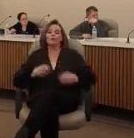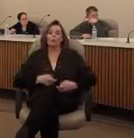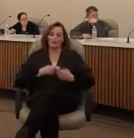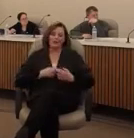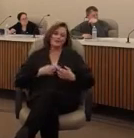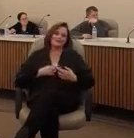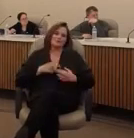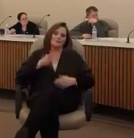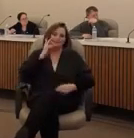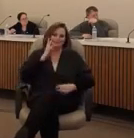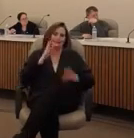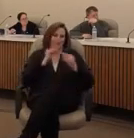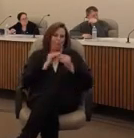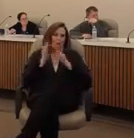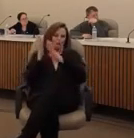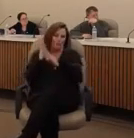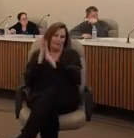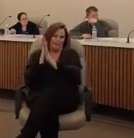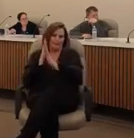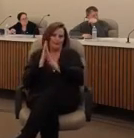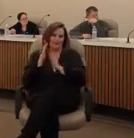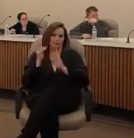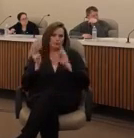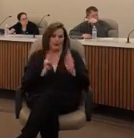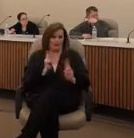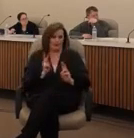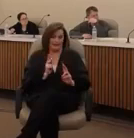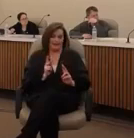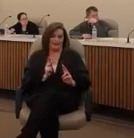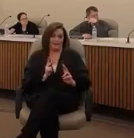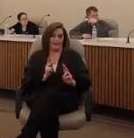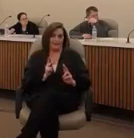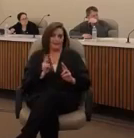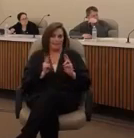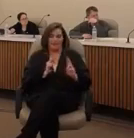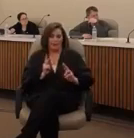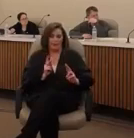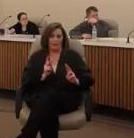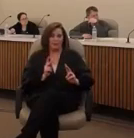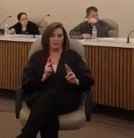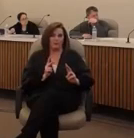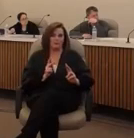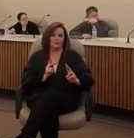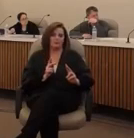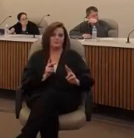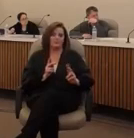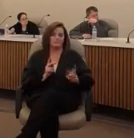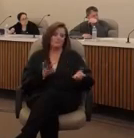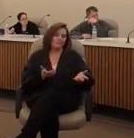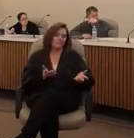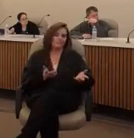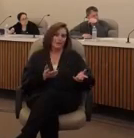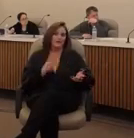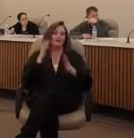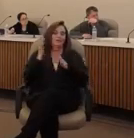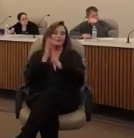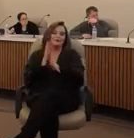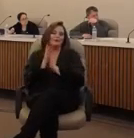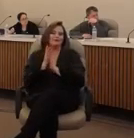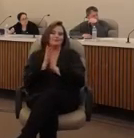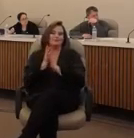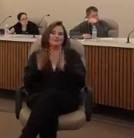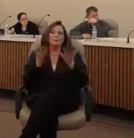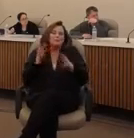more traffic around there at that spot. Not that there's more traffic coming down because they want to go to that station. The traffic will probably be the